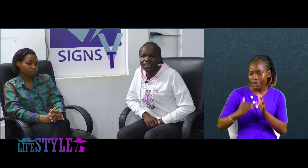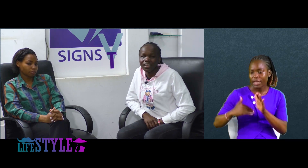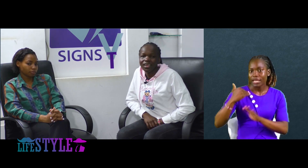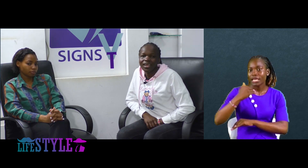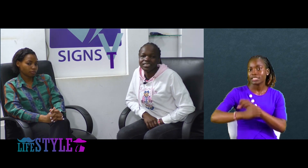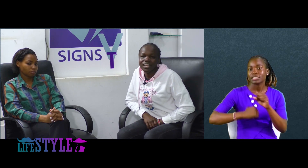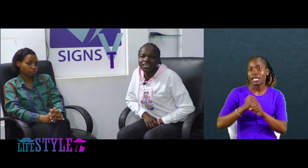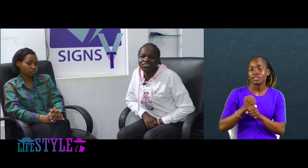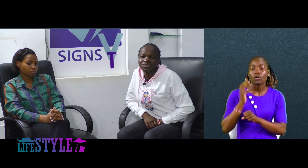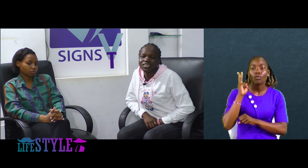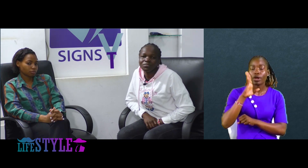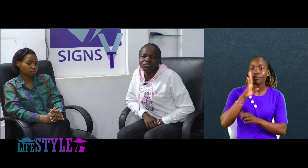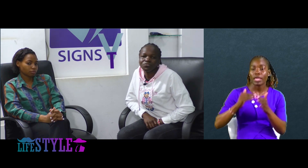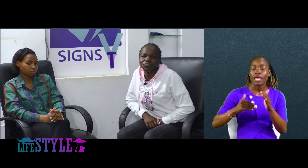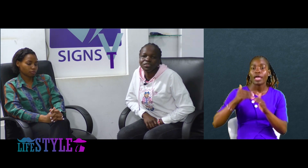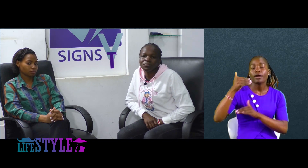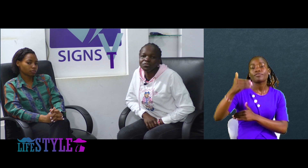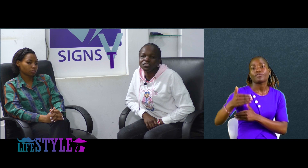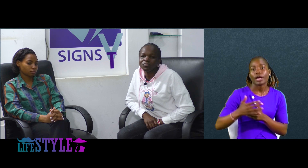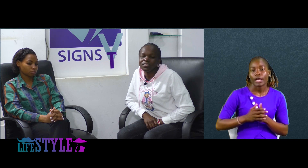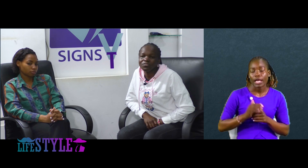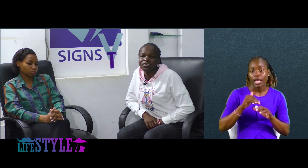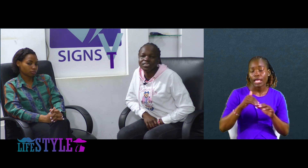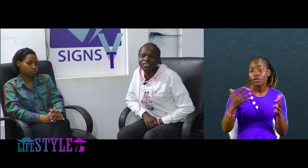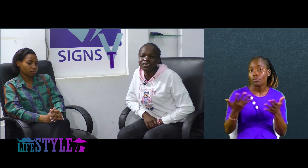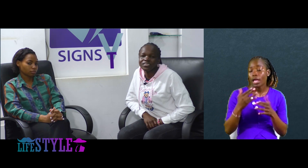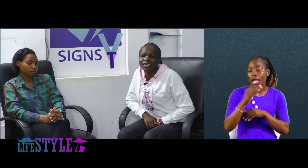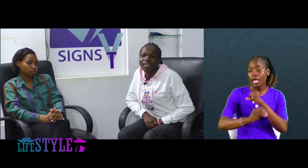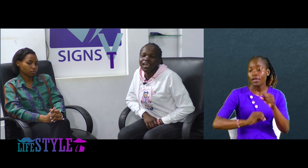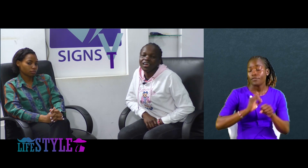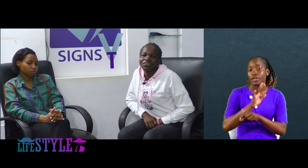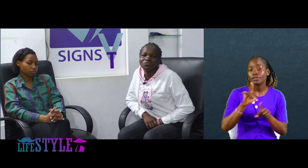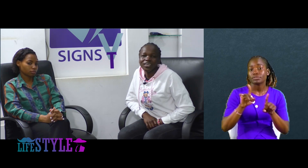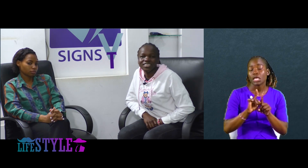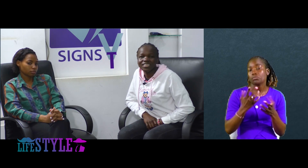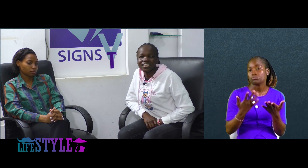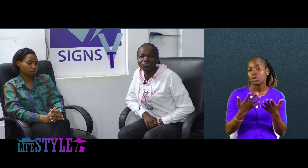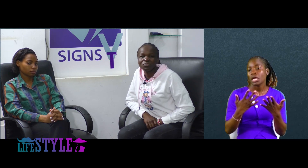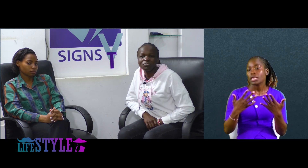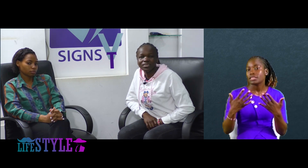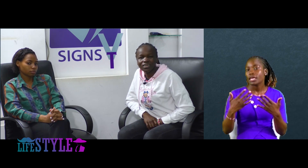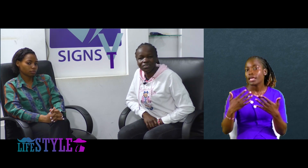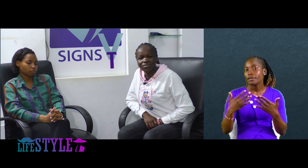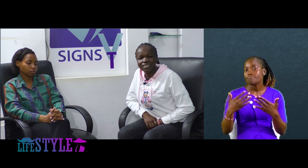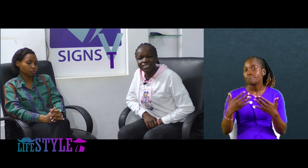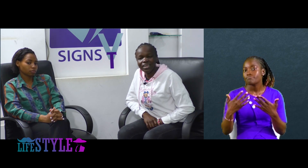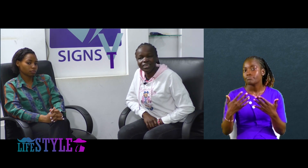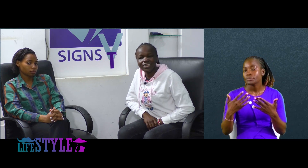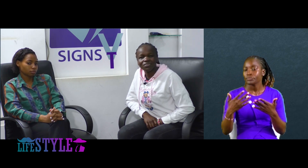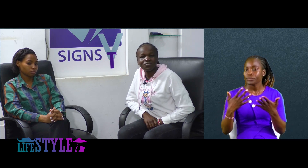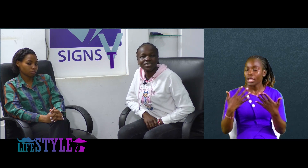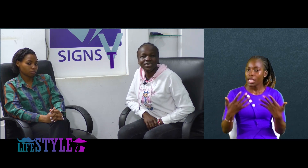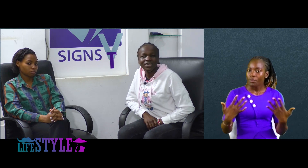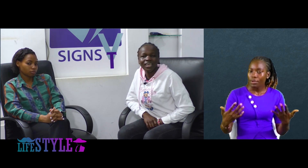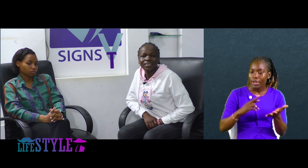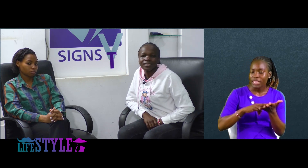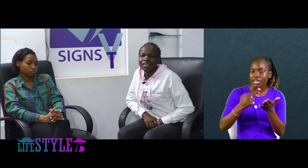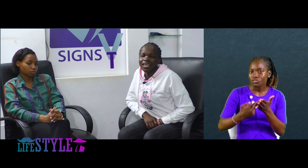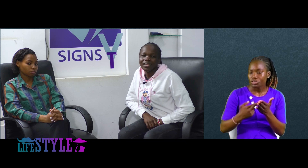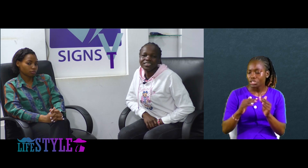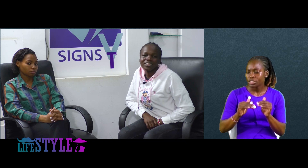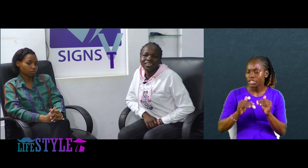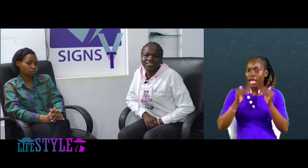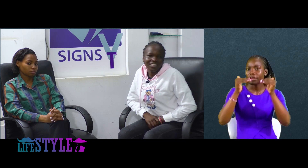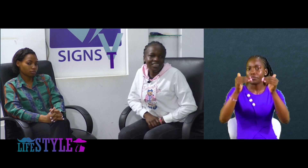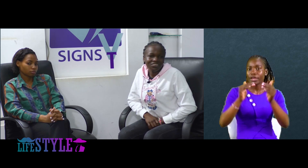will be far as a country in terms of film, because even the facilities are advancing, the equipment are advancing.